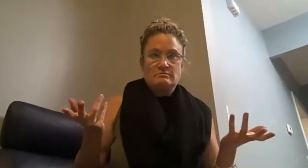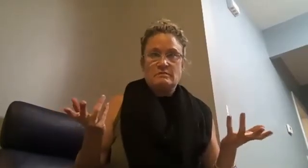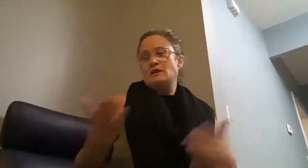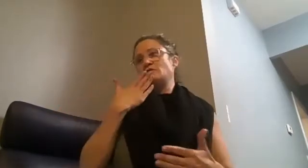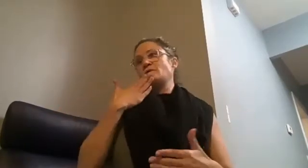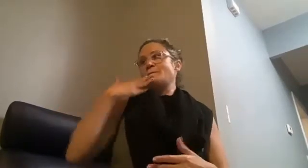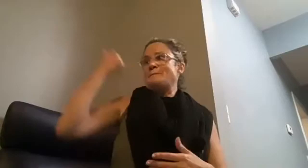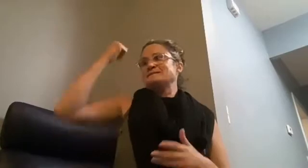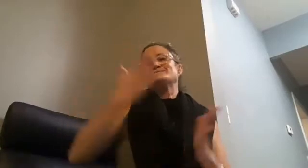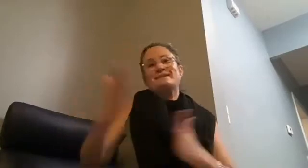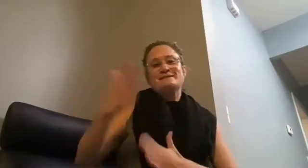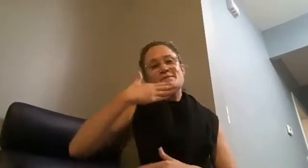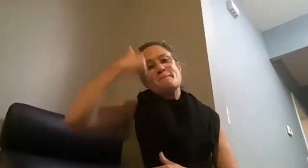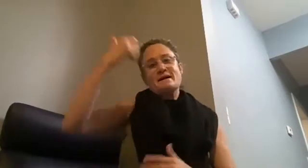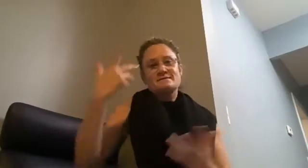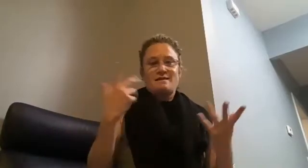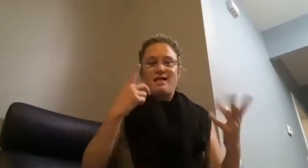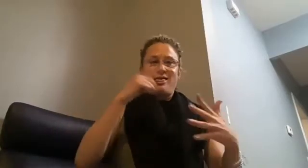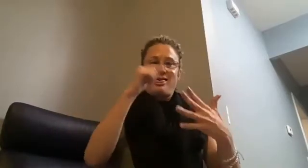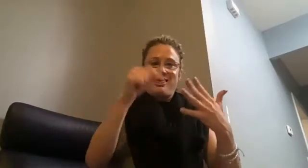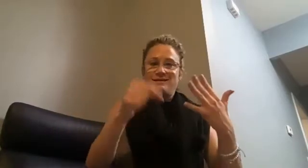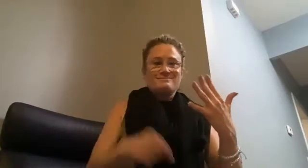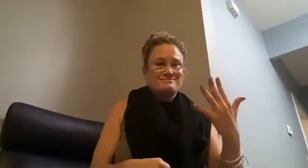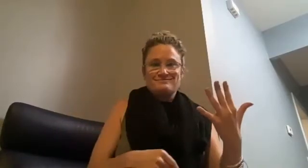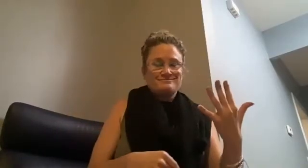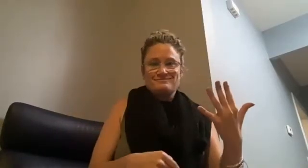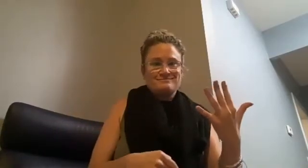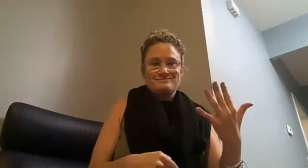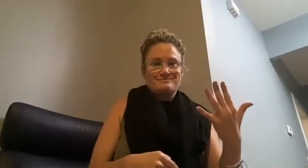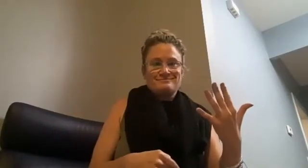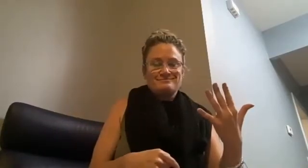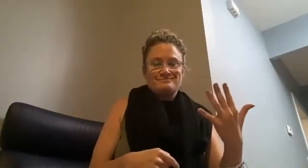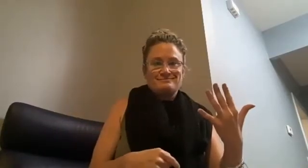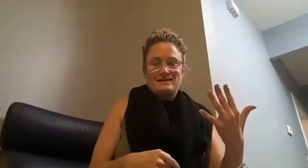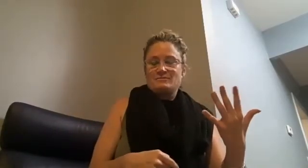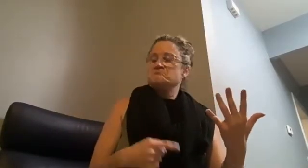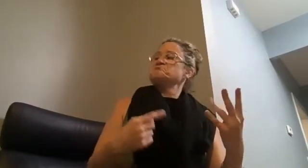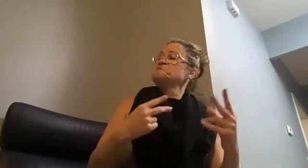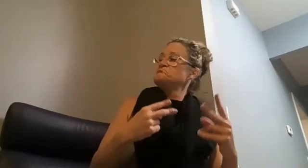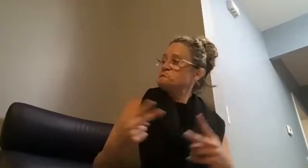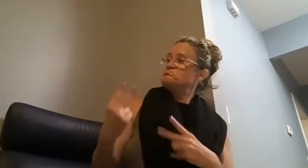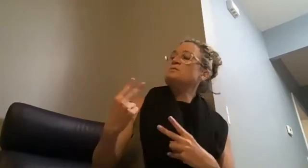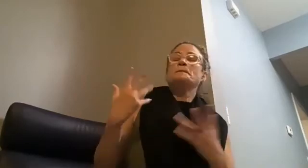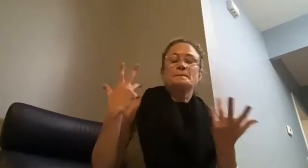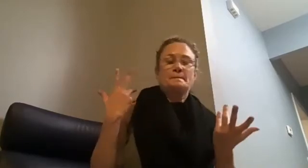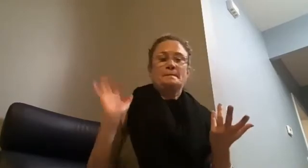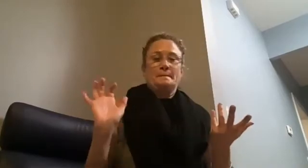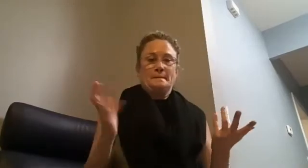plans constantly degrade the quality of your life. And I saw that for what it was. It was like, you've got